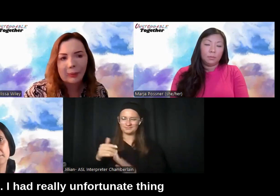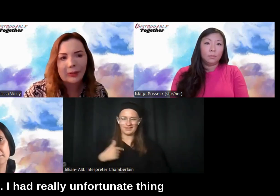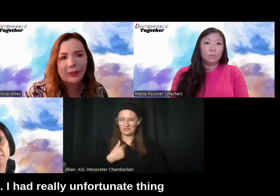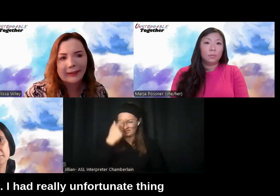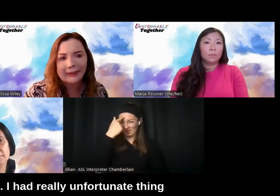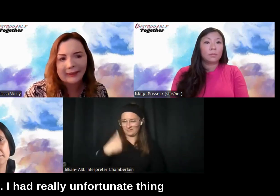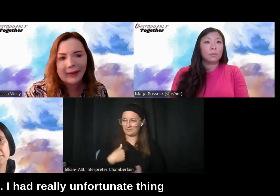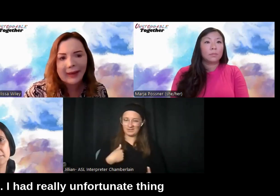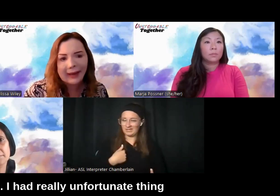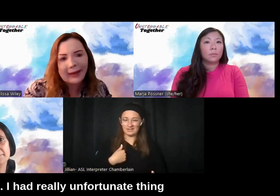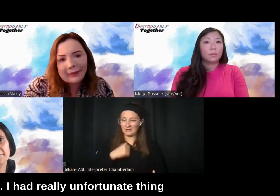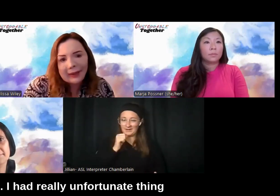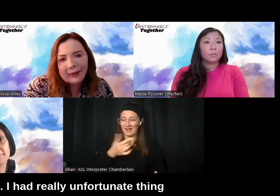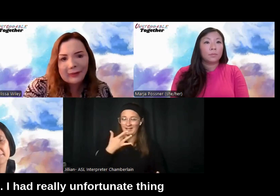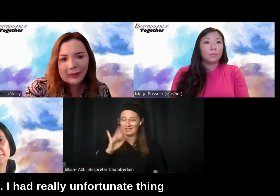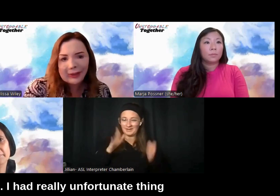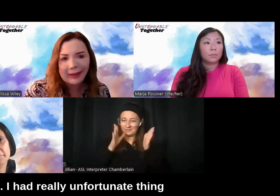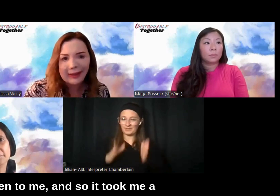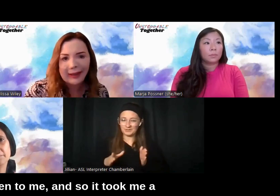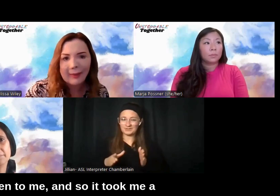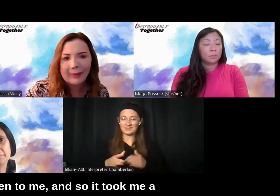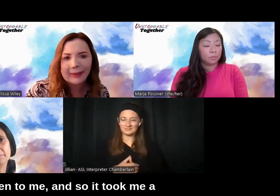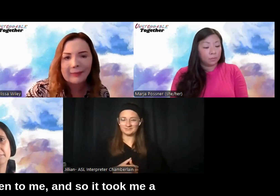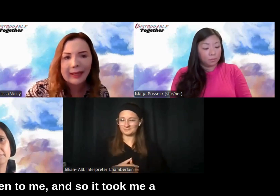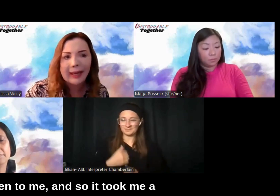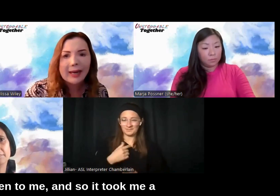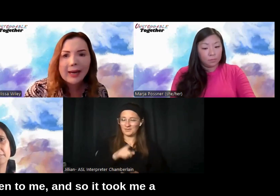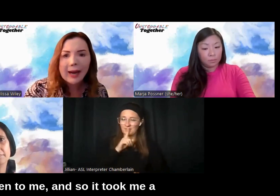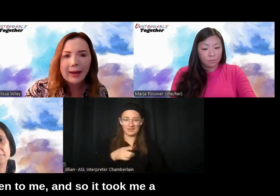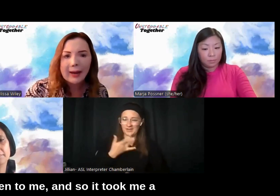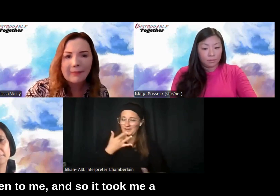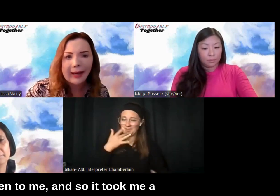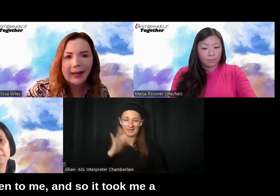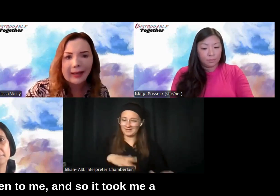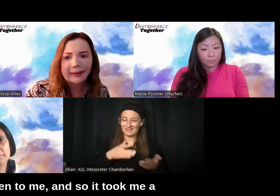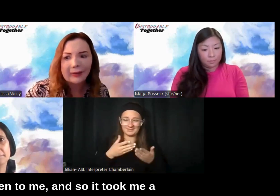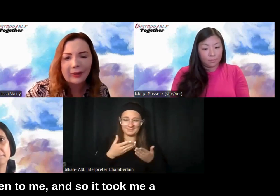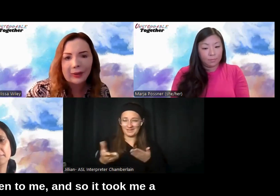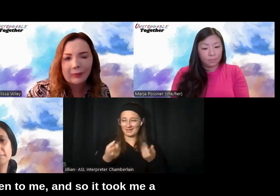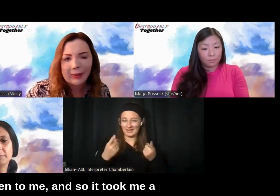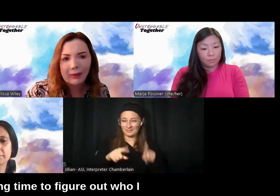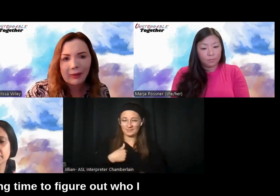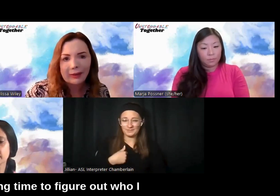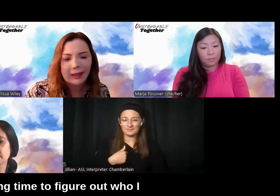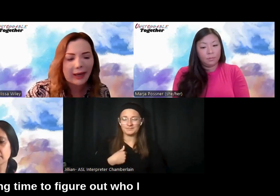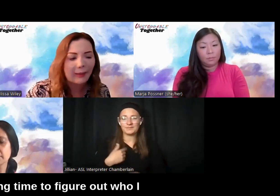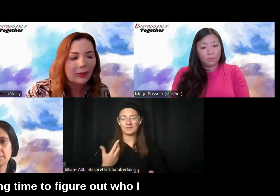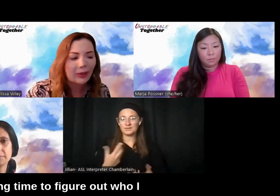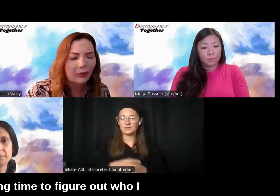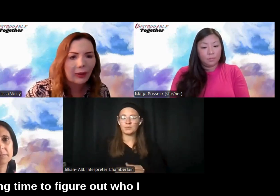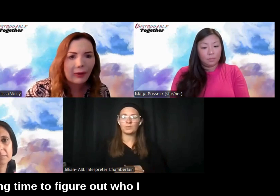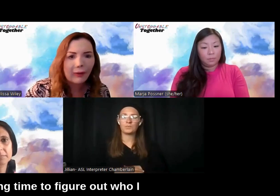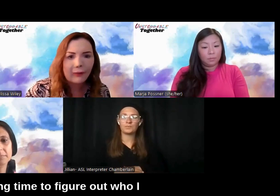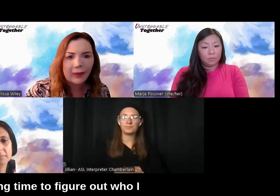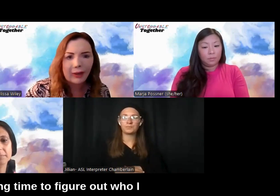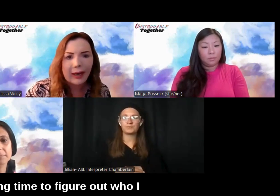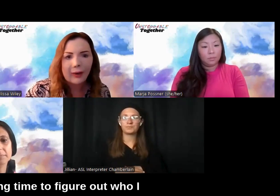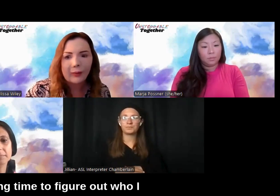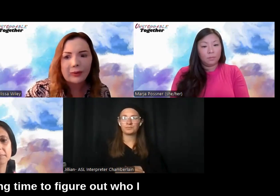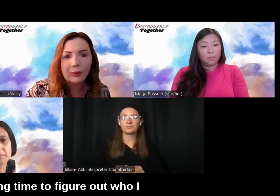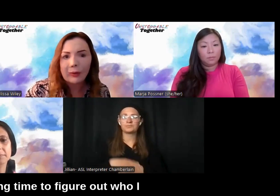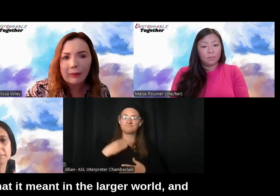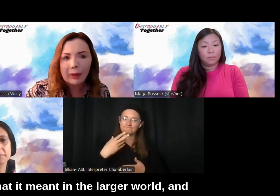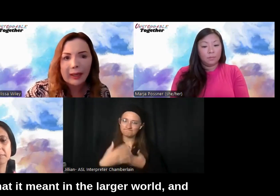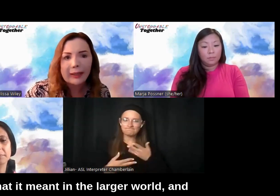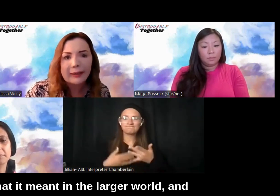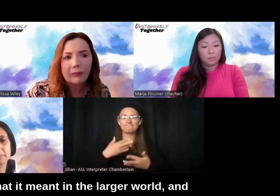unfortunate person. I had a really unfortunate thing happen to me. And so it took me a long time to figure